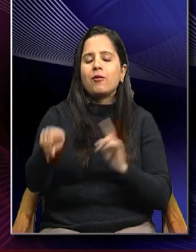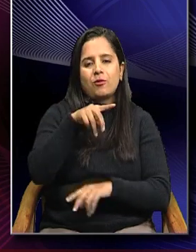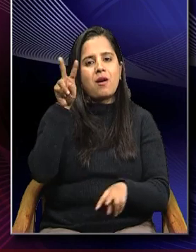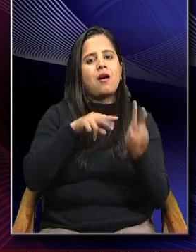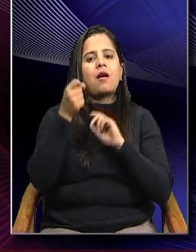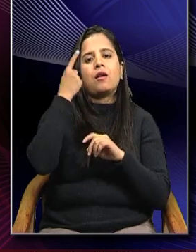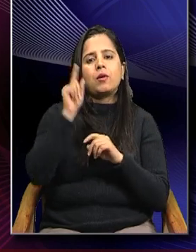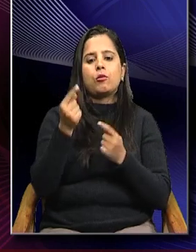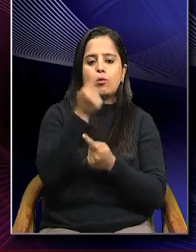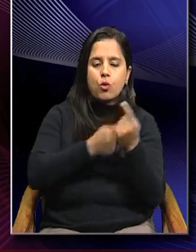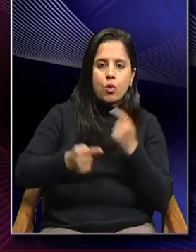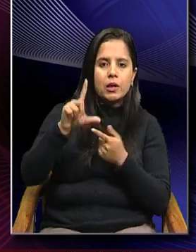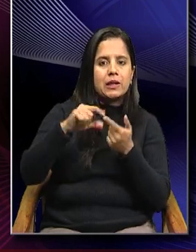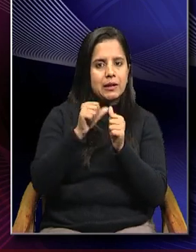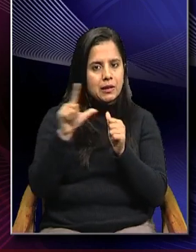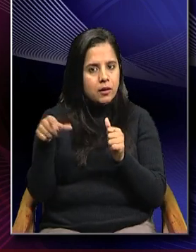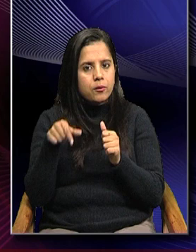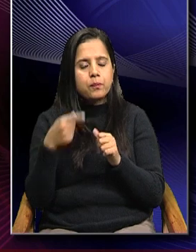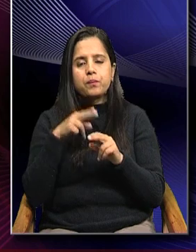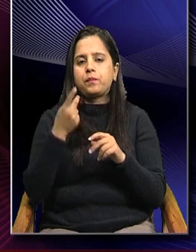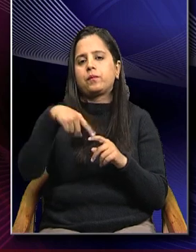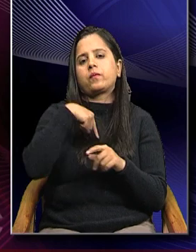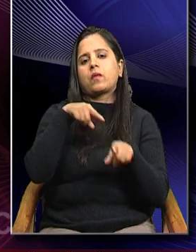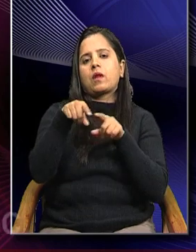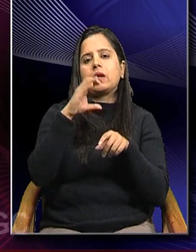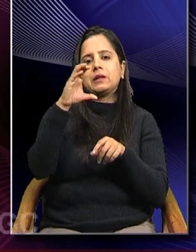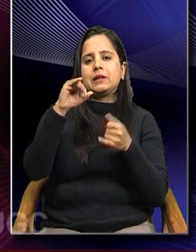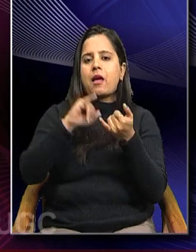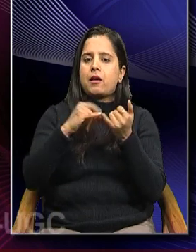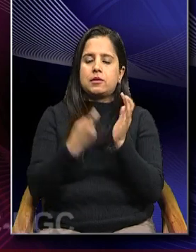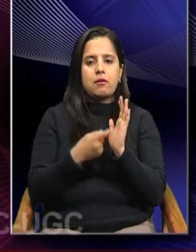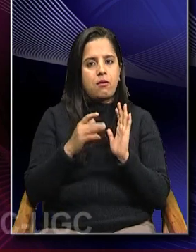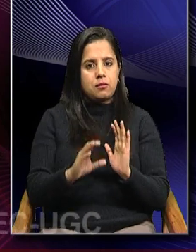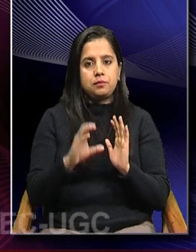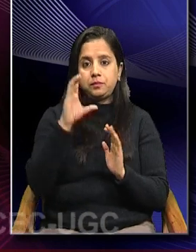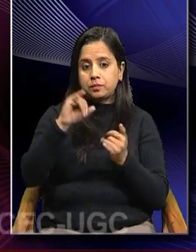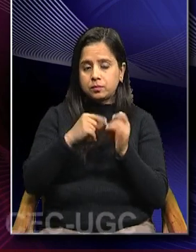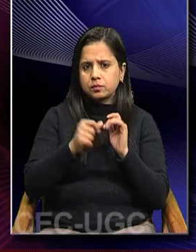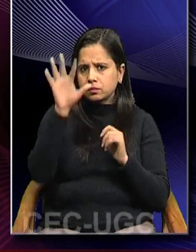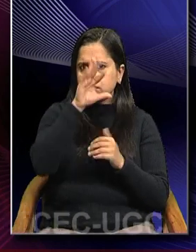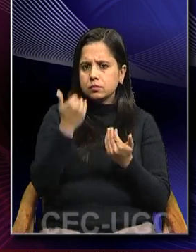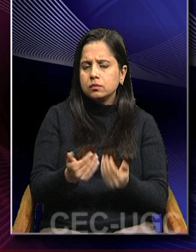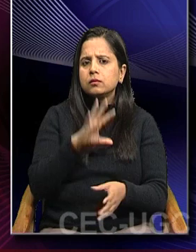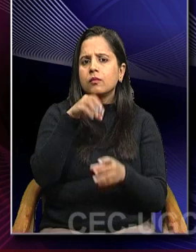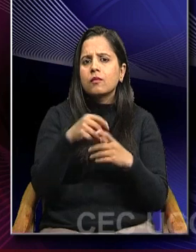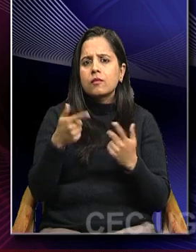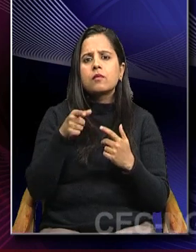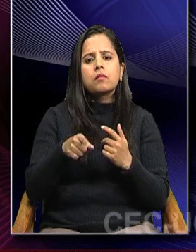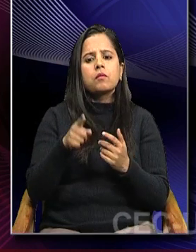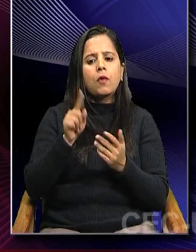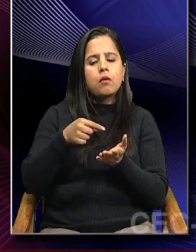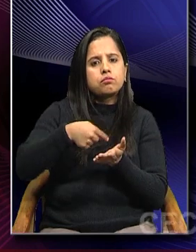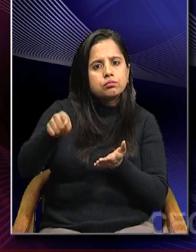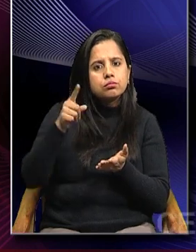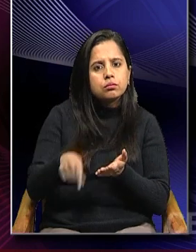that political legal environment, like suppose if I take example of CSR. CSR in India is now a part of an enactment